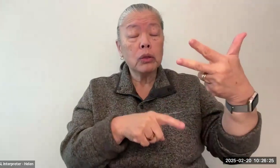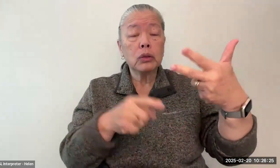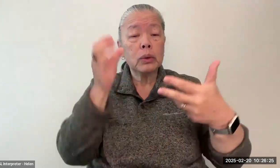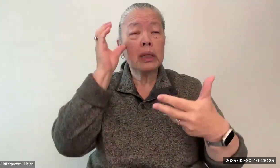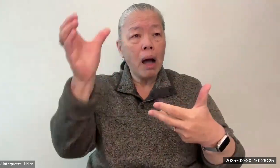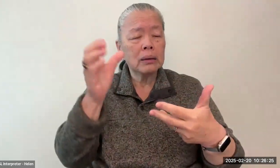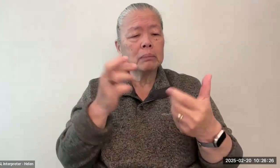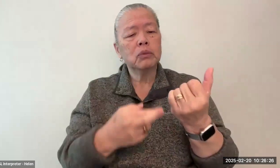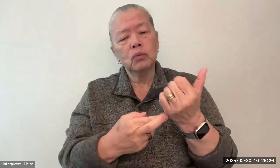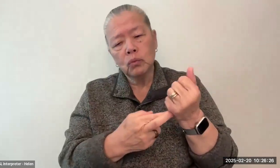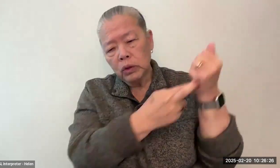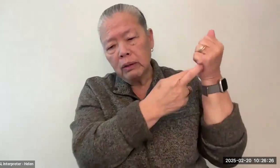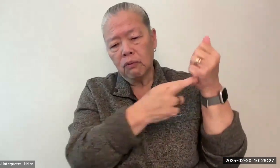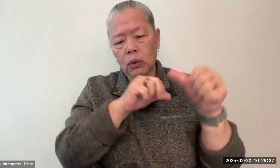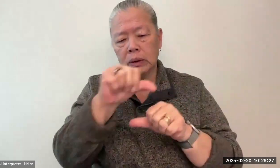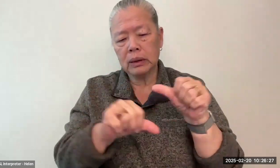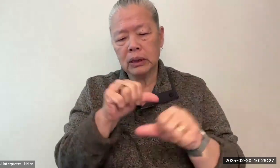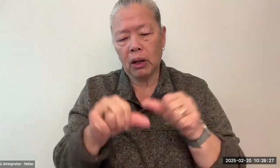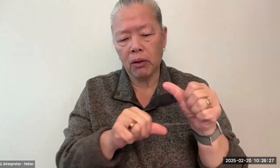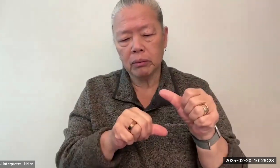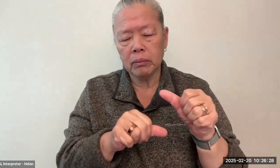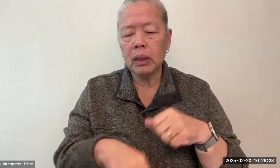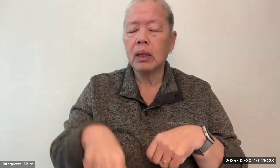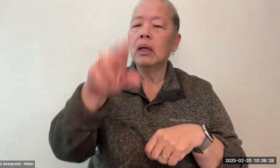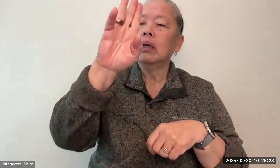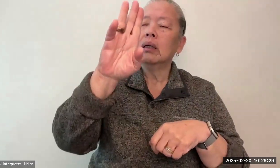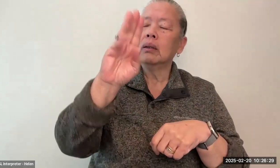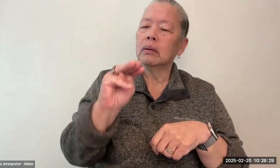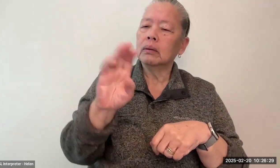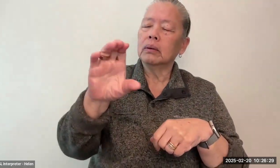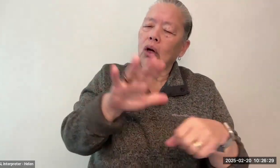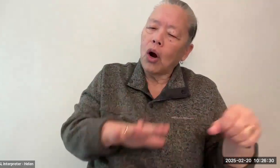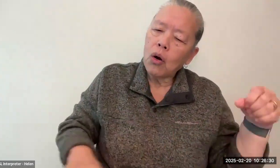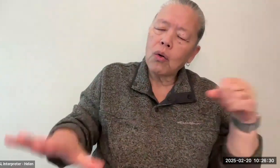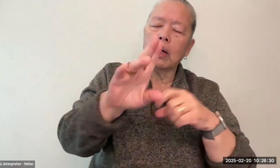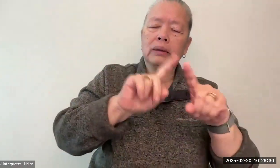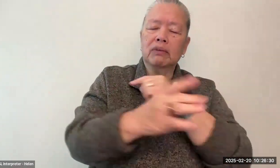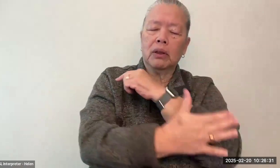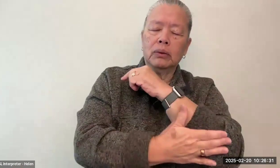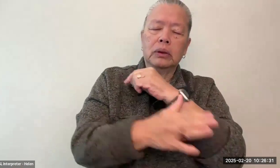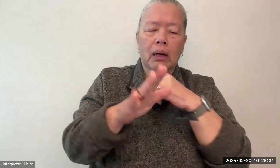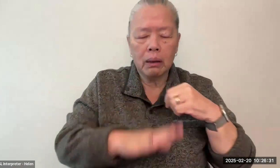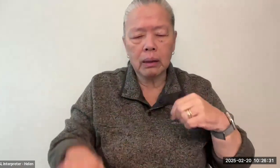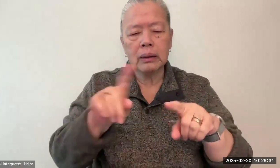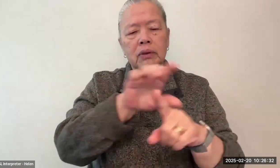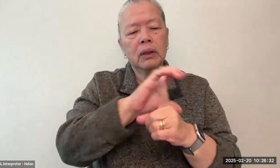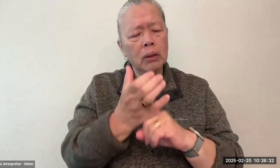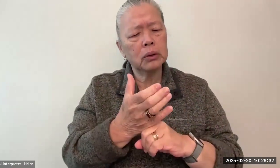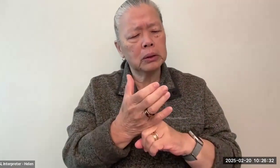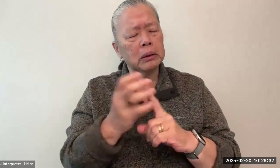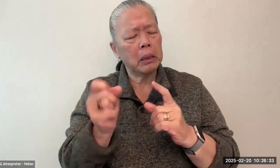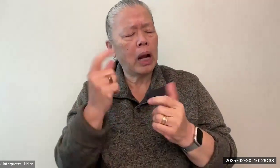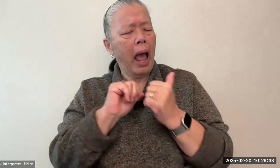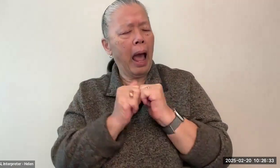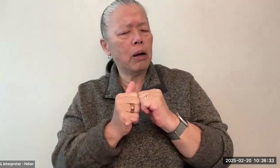one another. Together, United Methodists across nations and cultures can discern how to support one another in